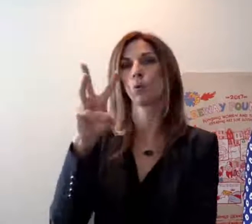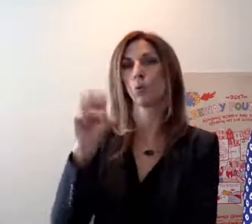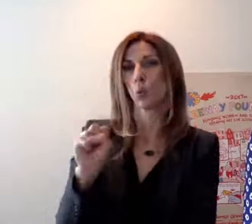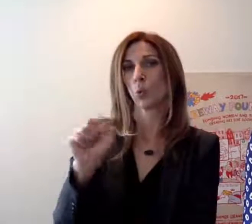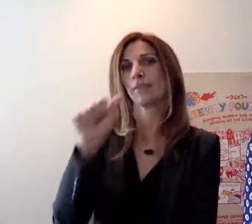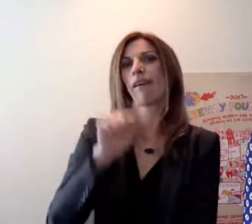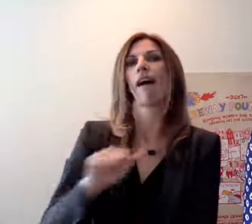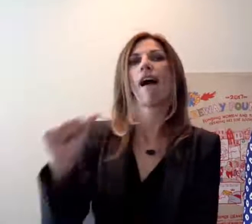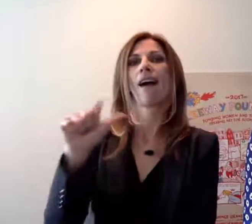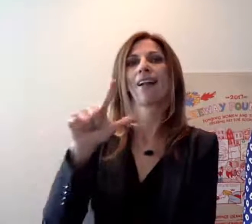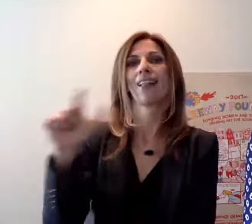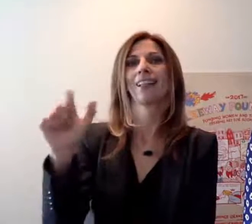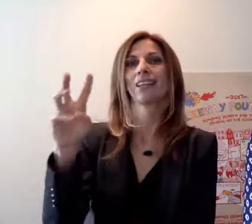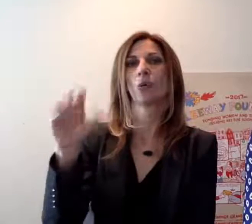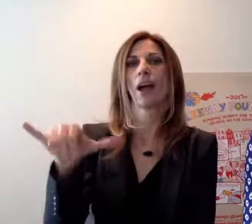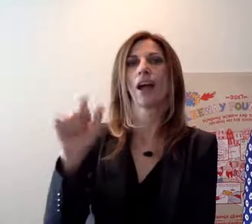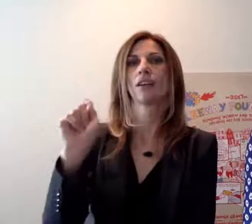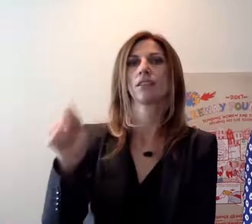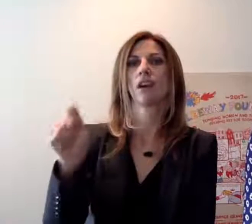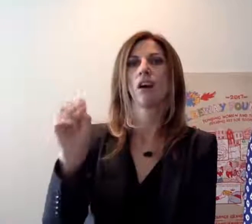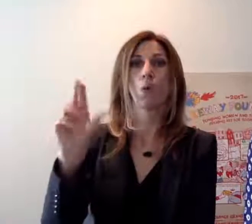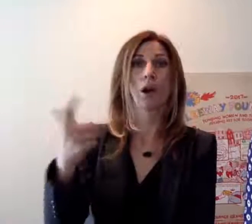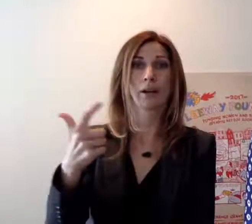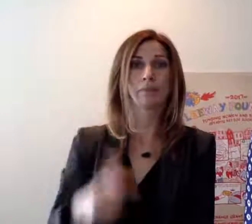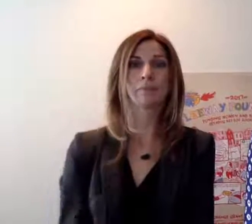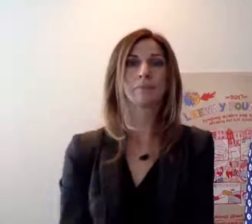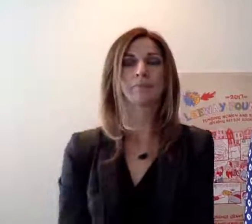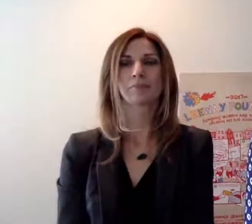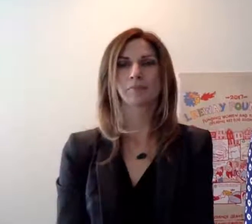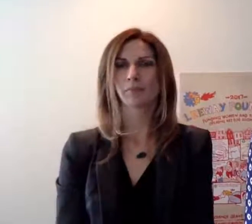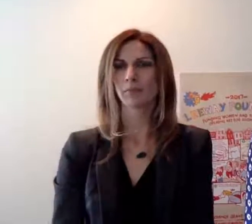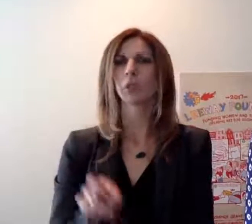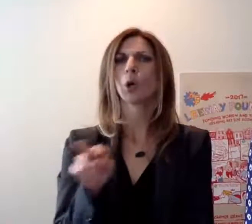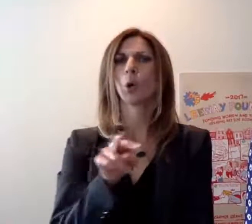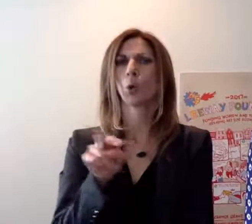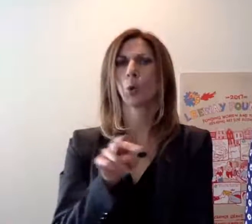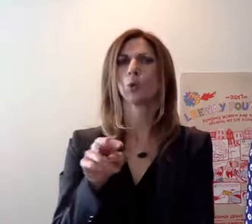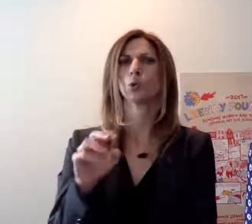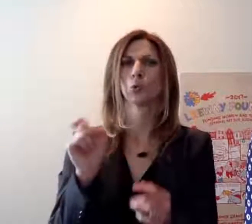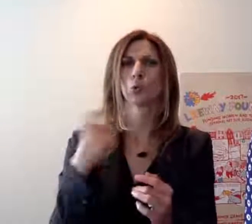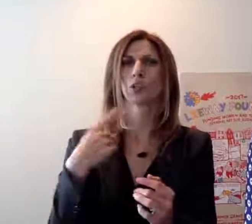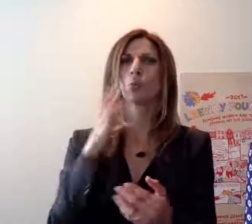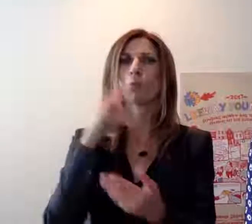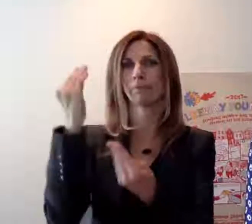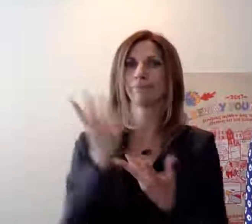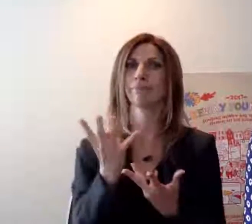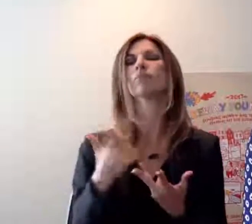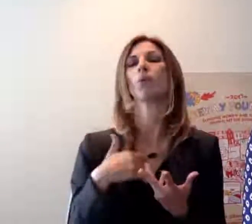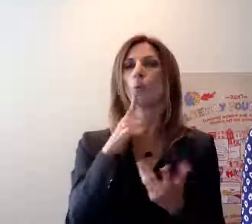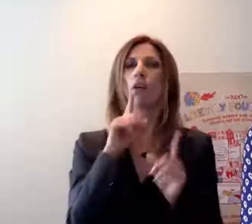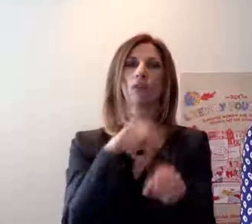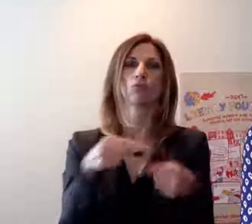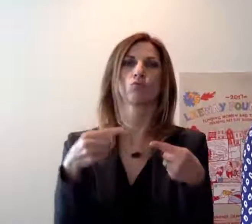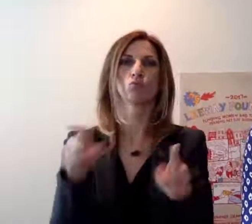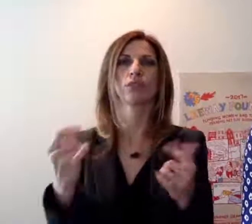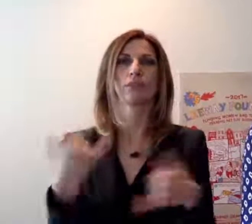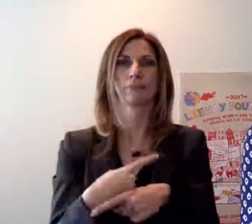N-E-W-S, @leeway.org. And those questions will be relayed to me, and I'll be sure to answer them during the